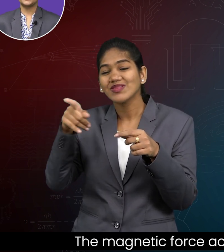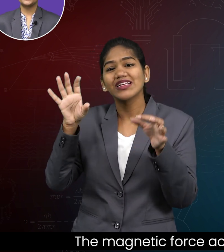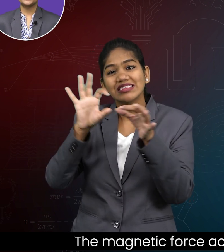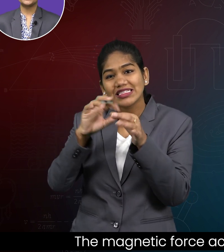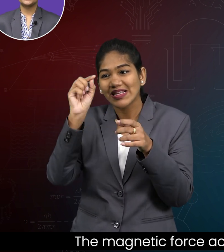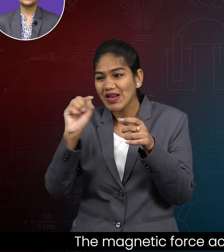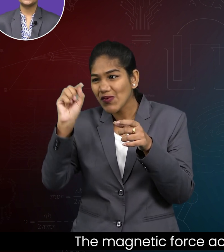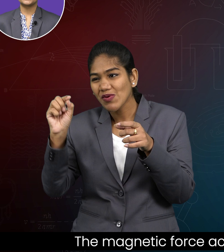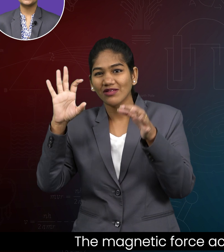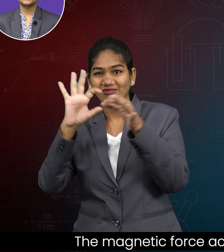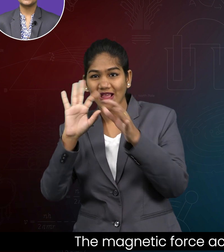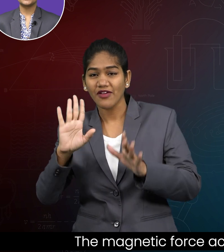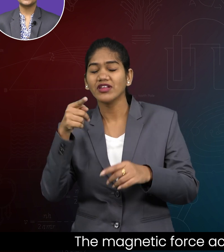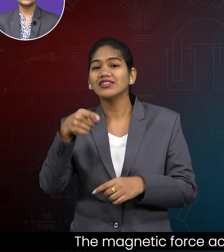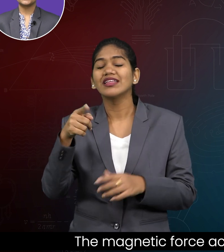B.